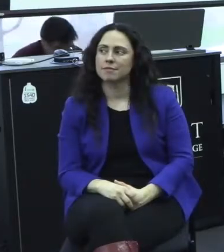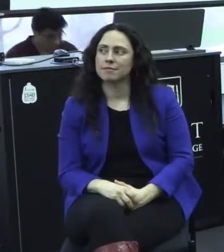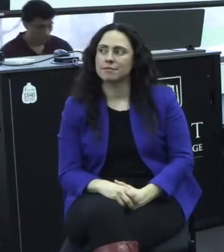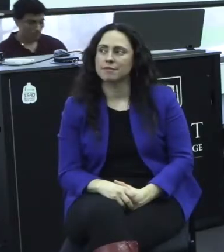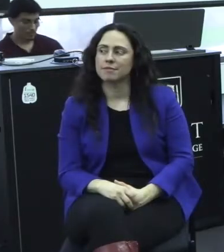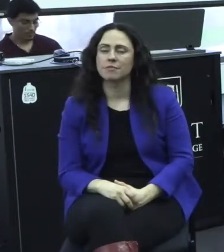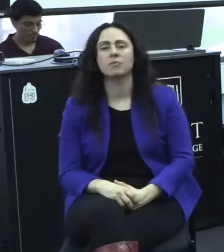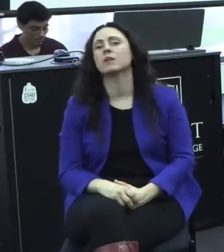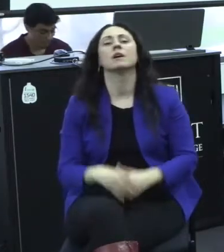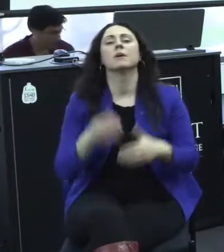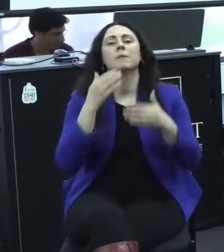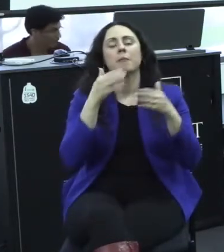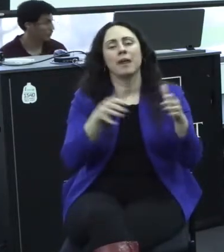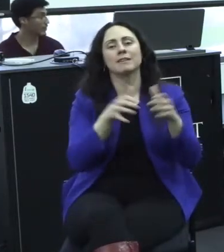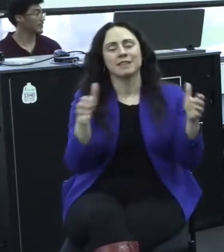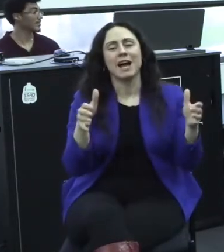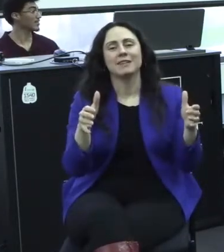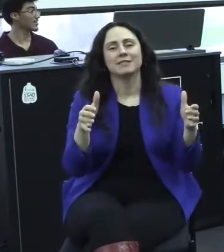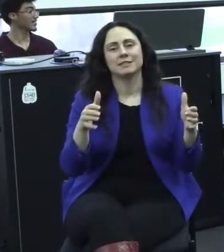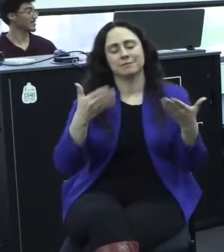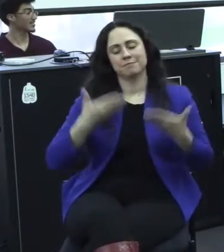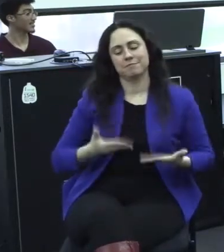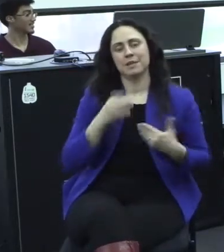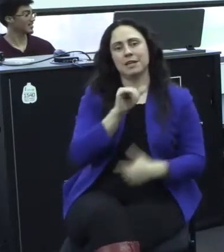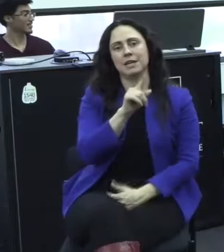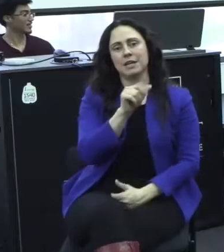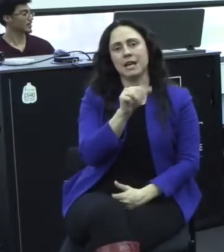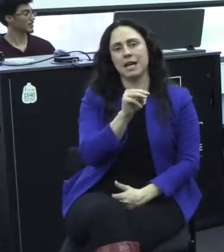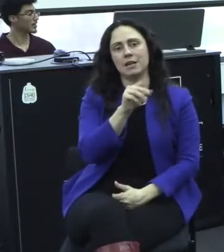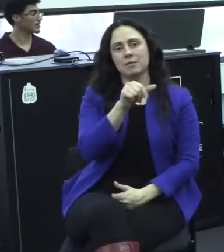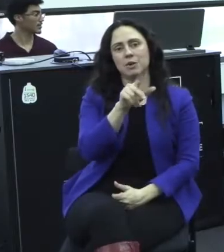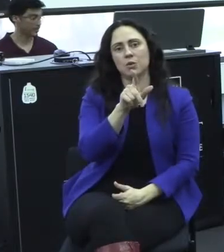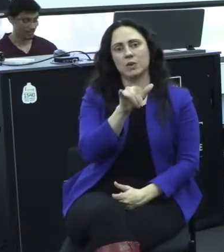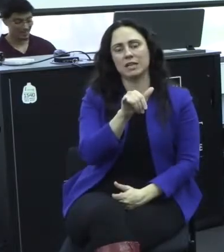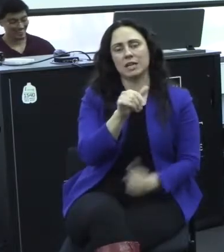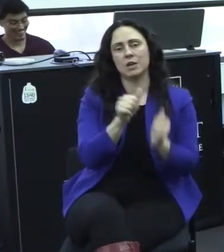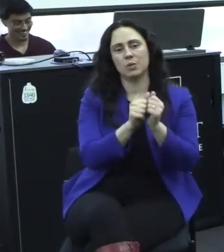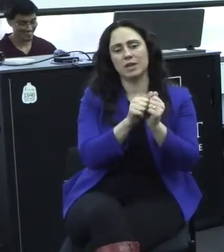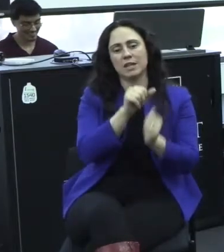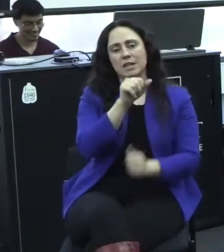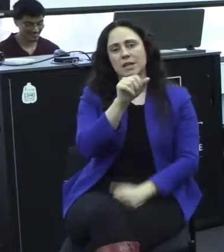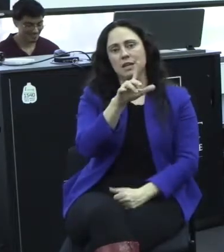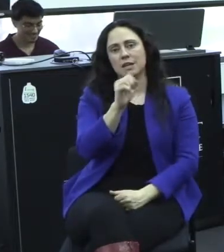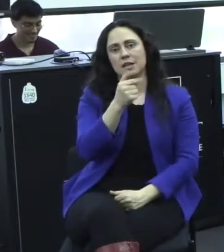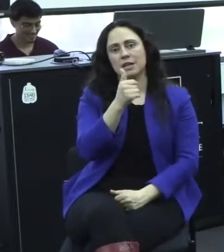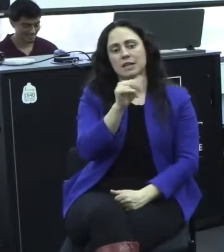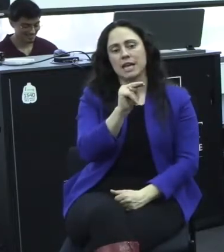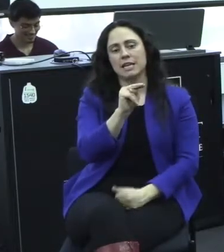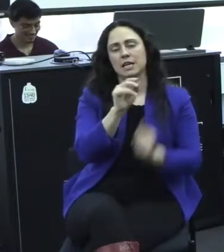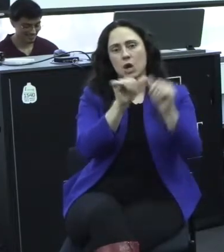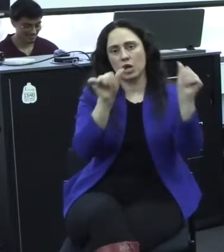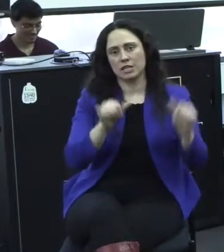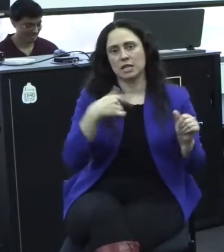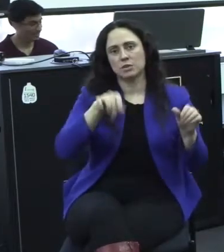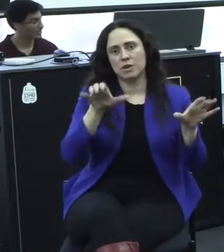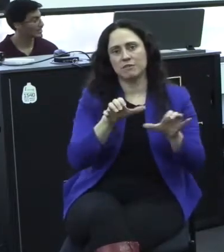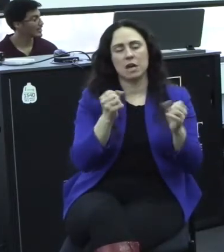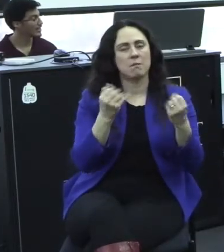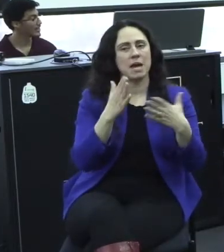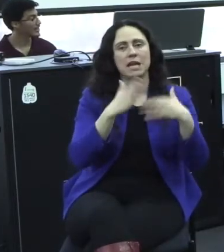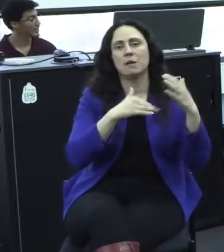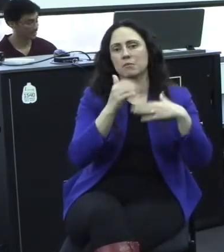Great. Thanks a lot. I'm Adam Quigley with Leggett Architects. Leggett Architects has done a number of